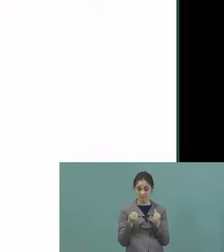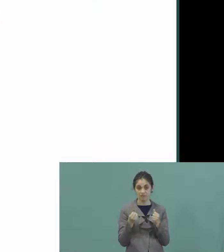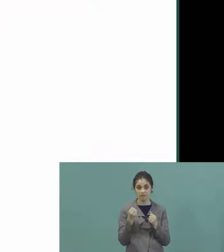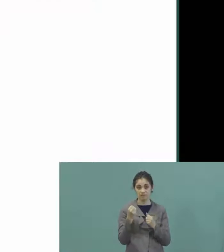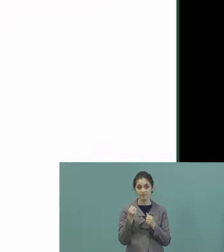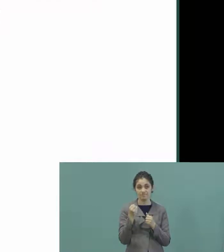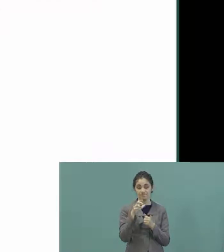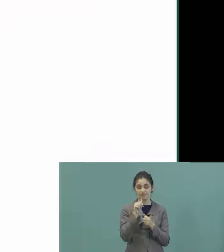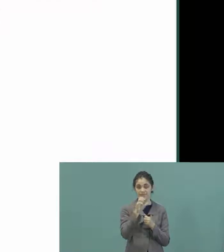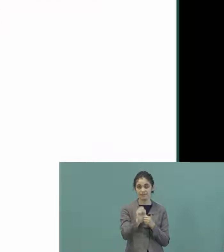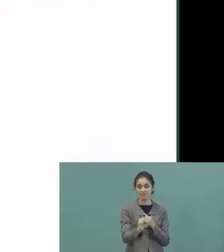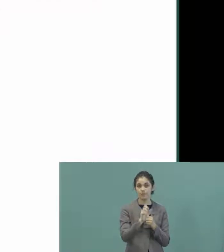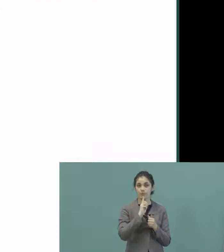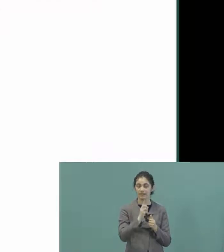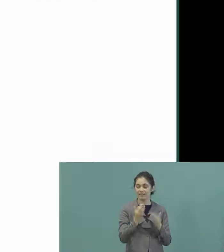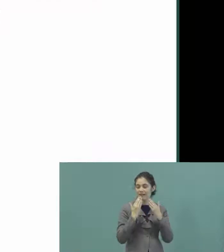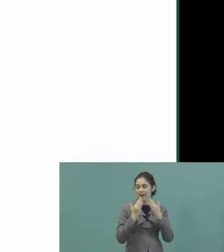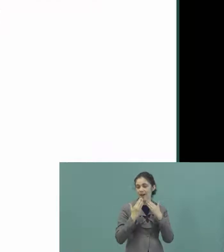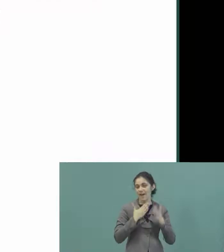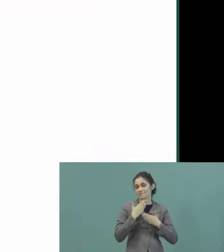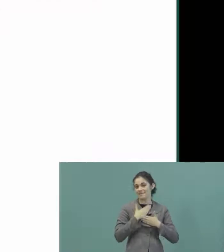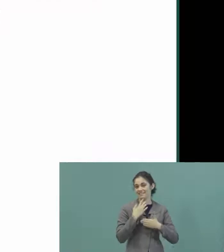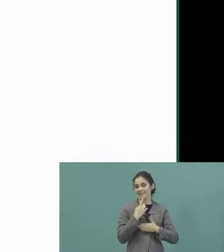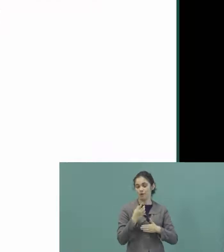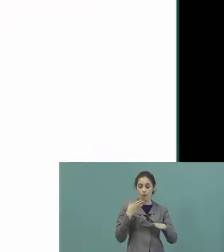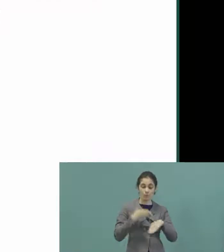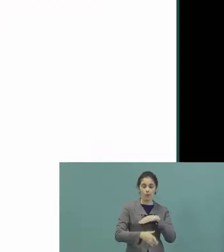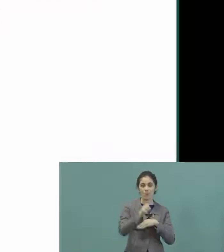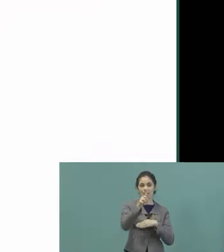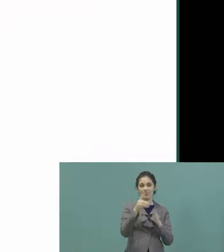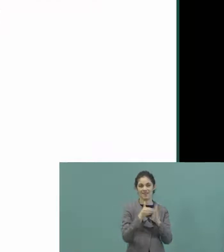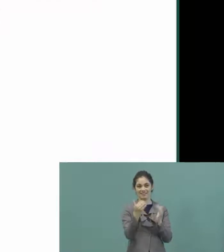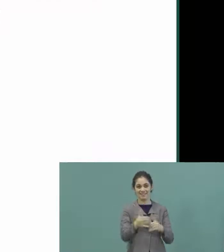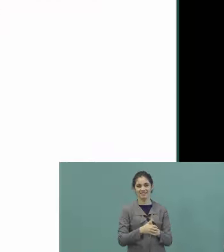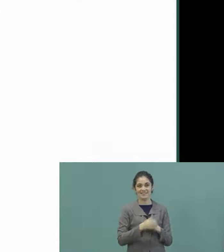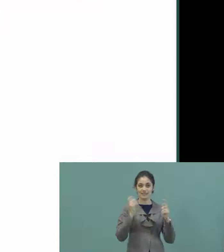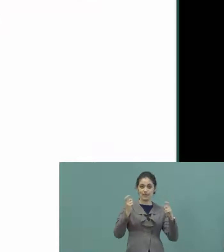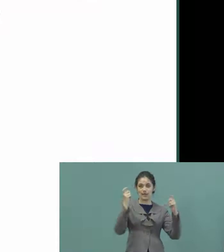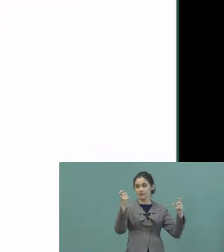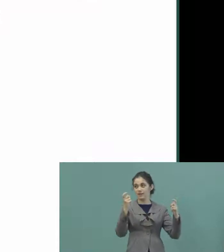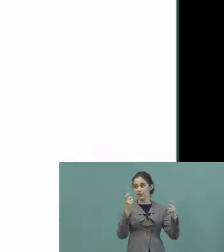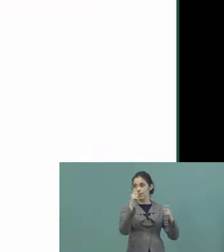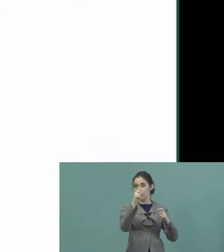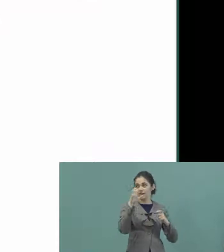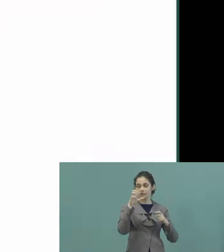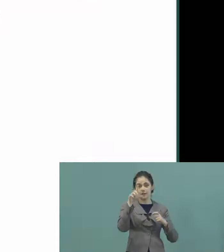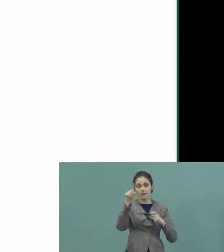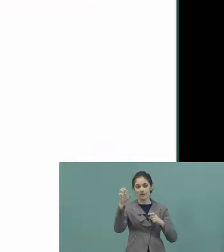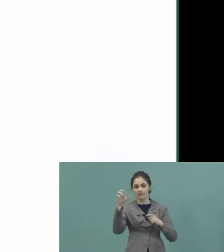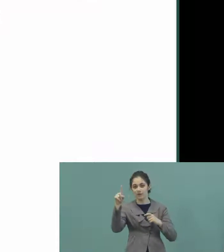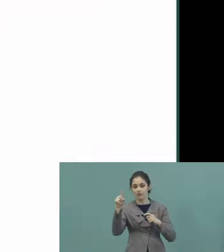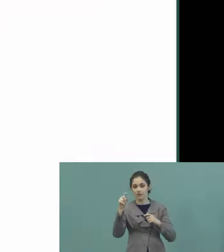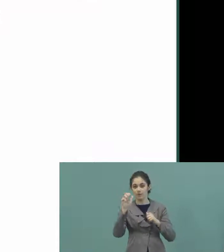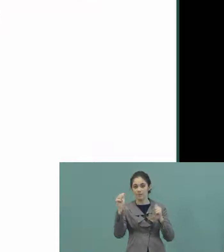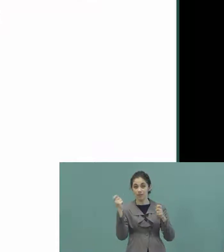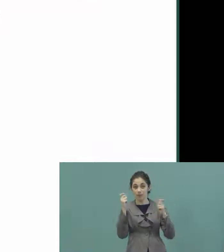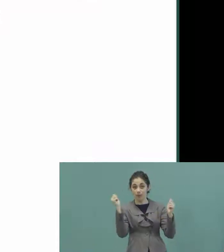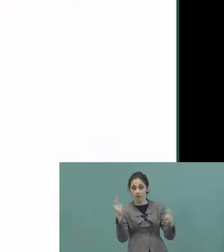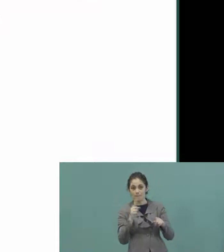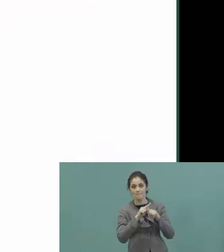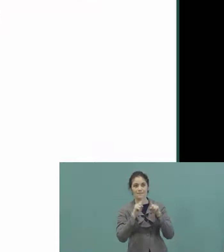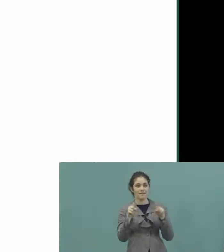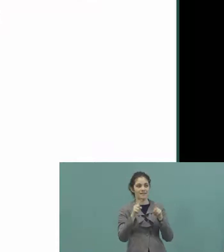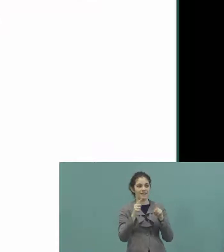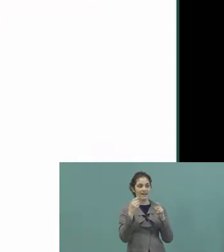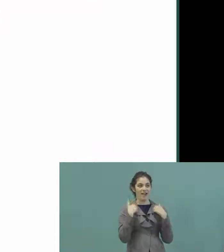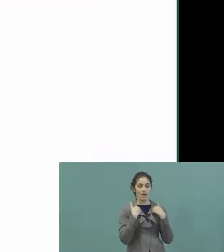cases, I am very pleased to say, are over 1,000. We have been celebrating every 100. Well, we celebrate every single one, but